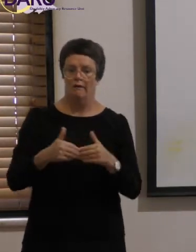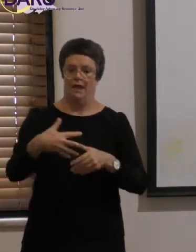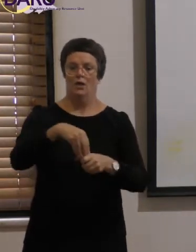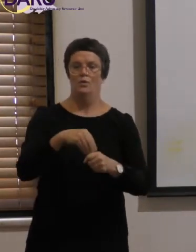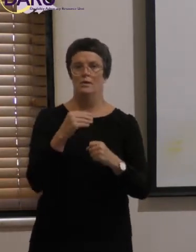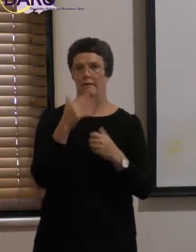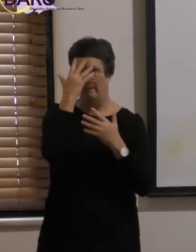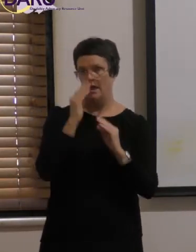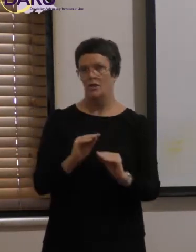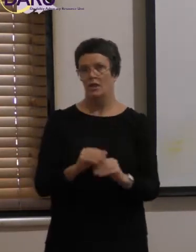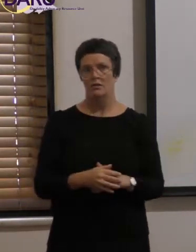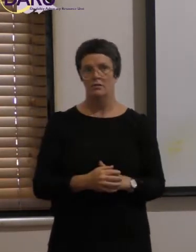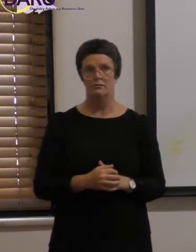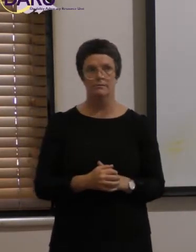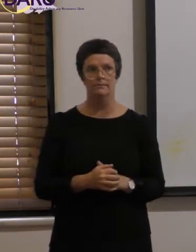All